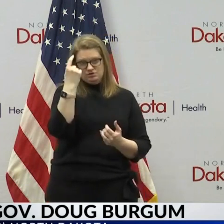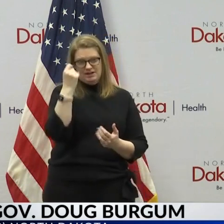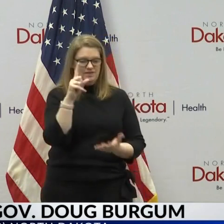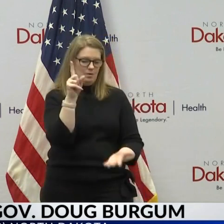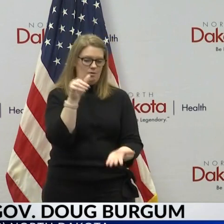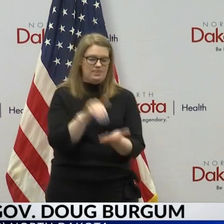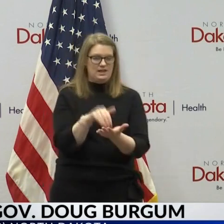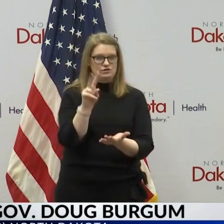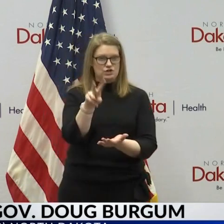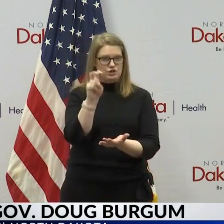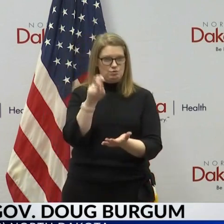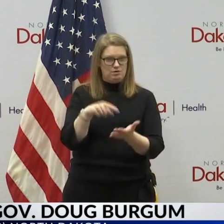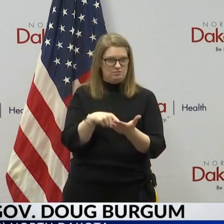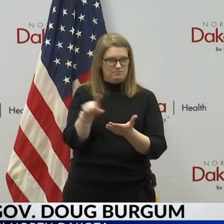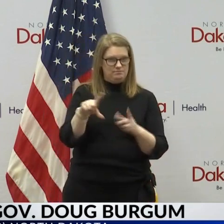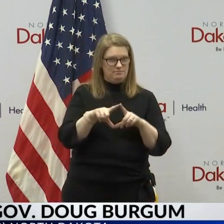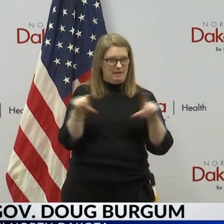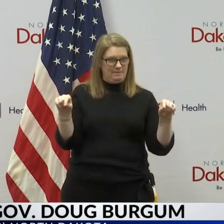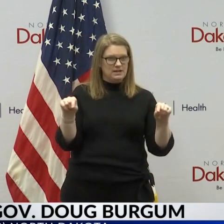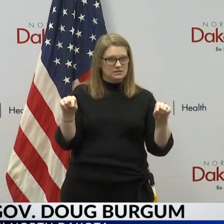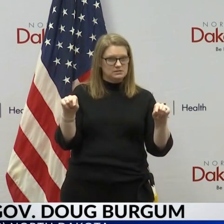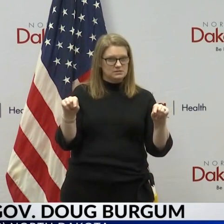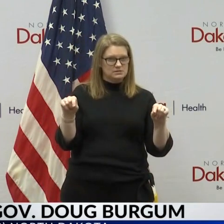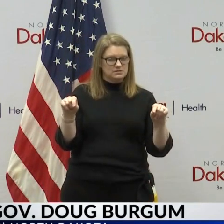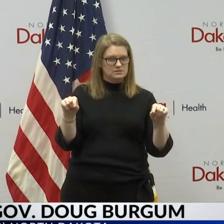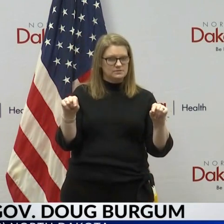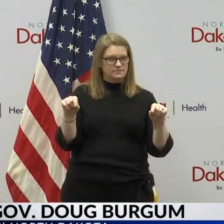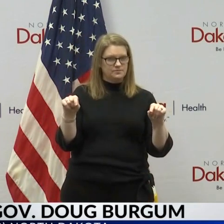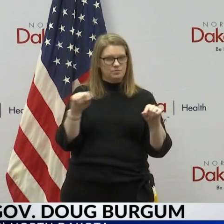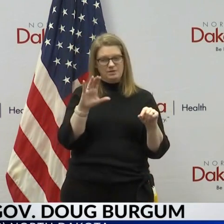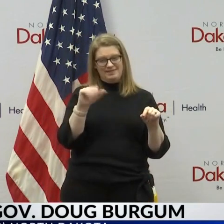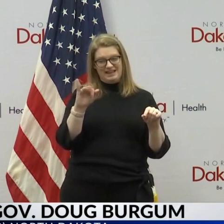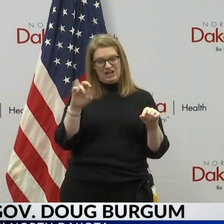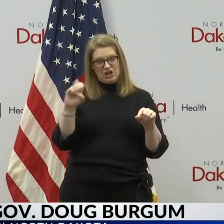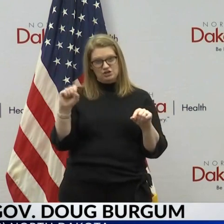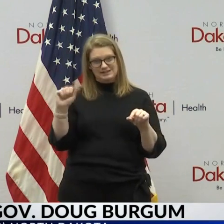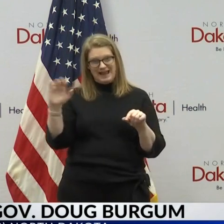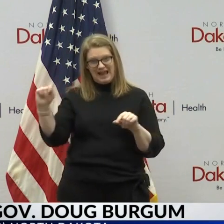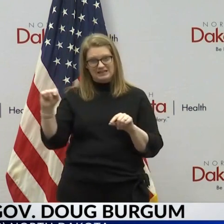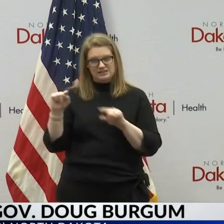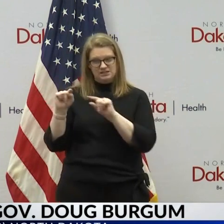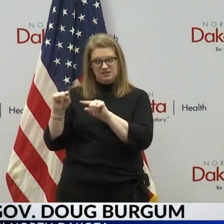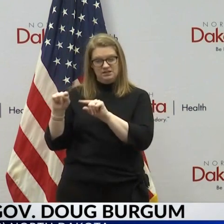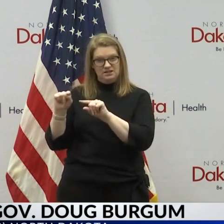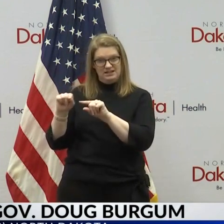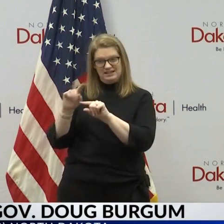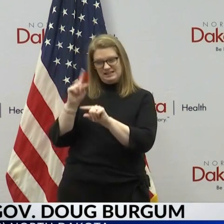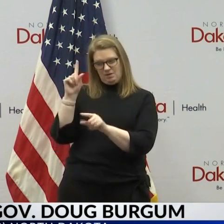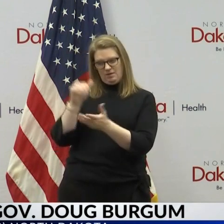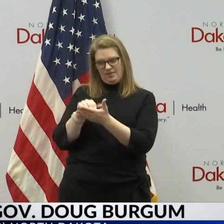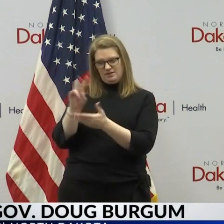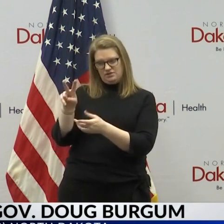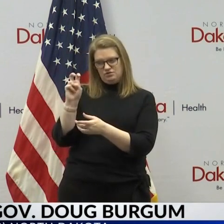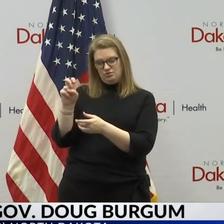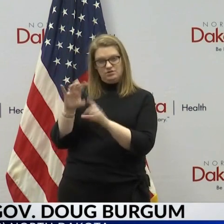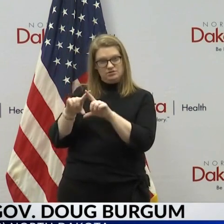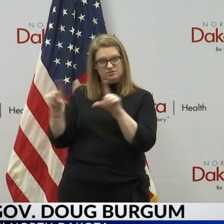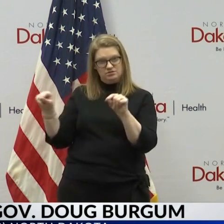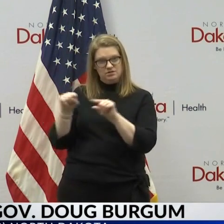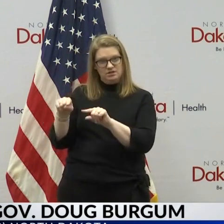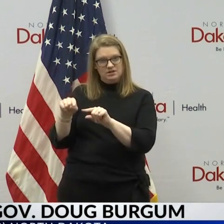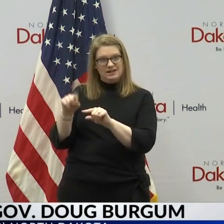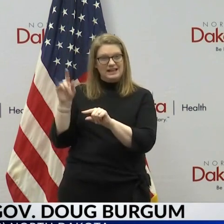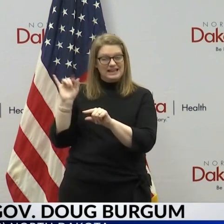person that are coming out, will under the CARES Act. Those are not treated as income or net worth